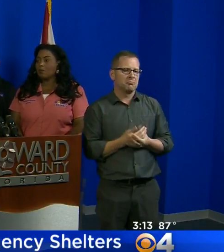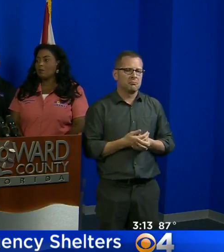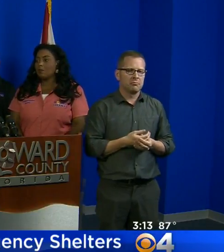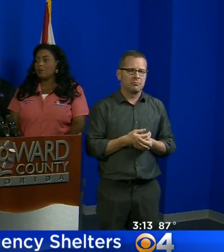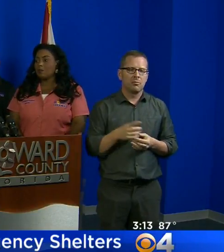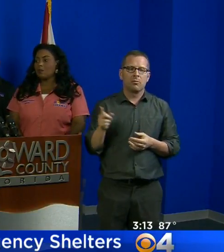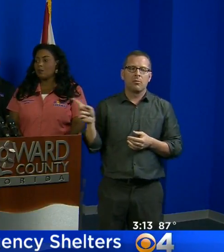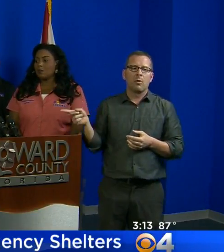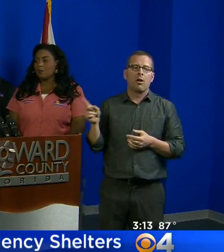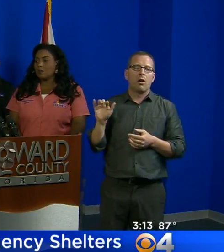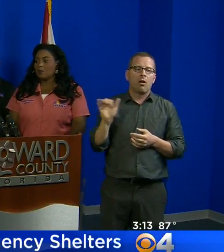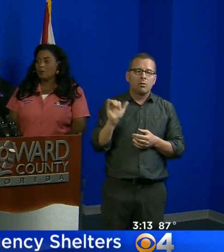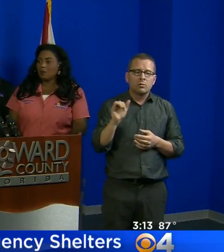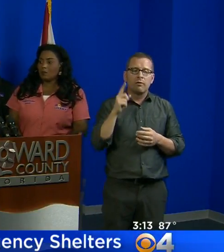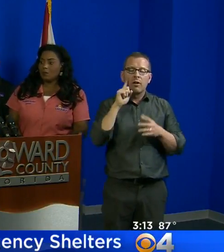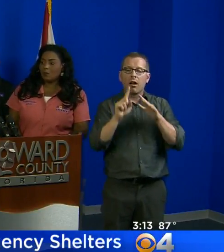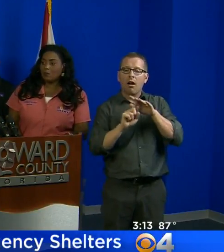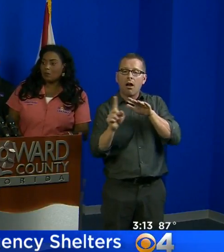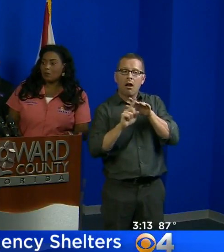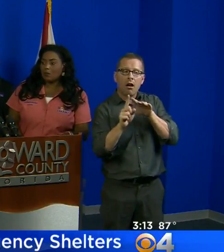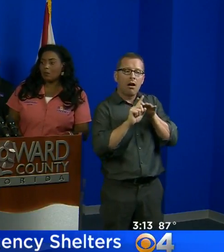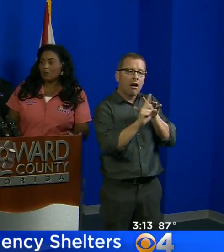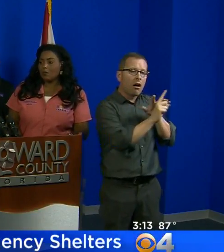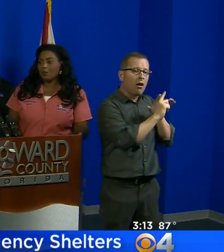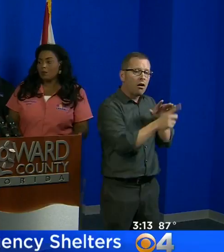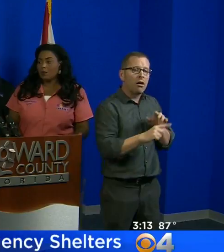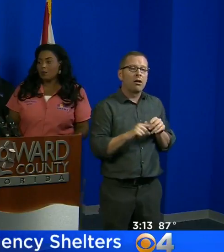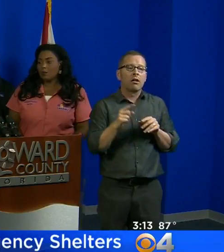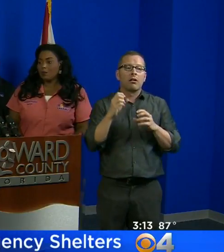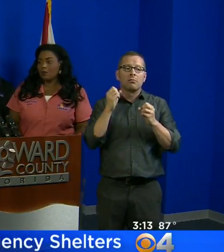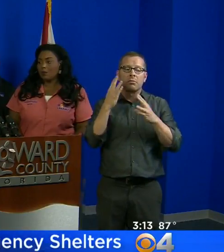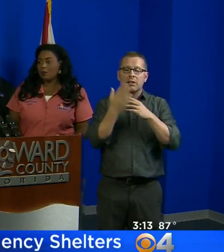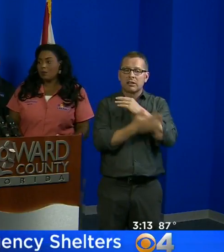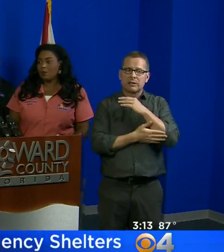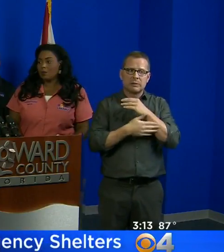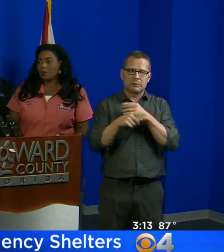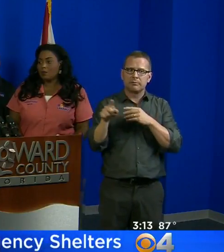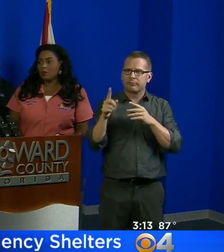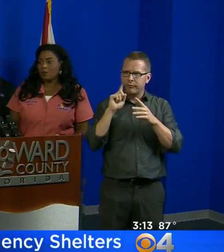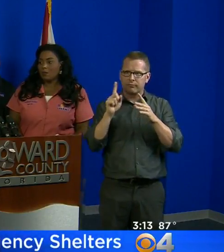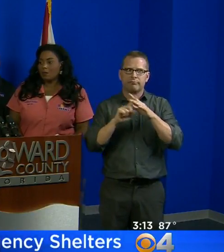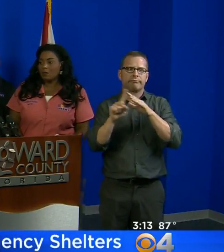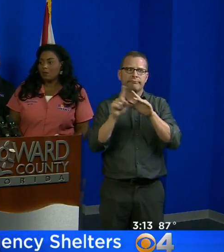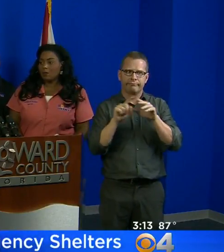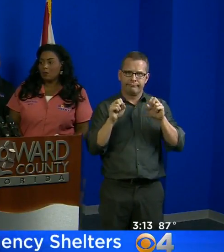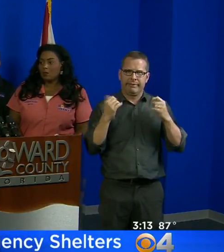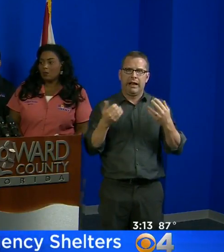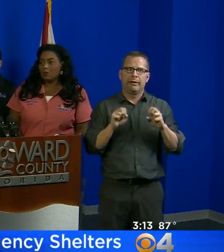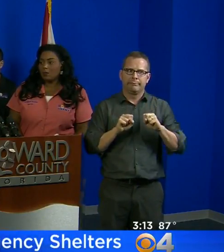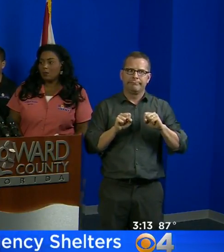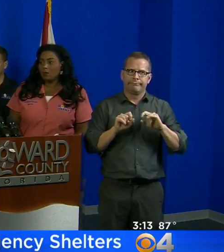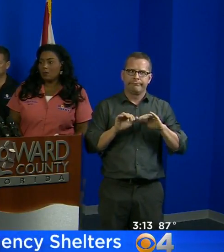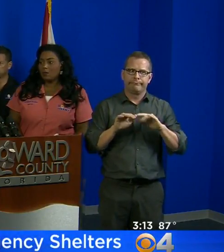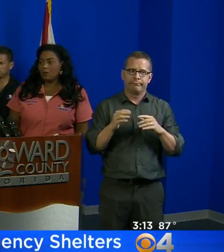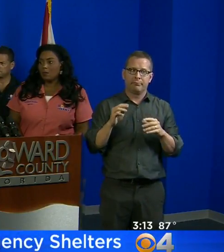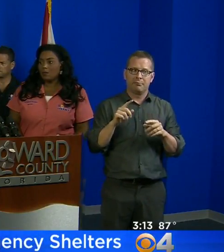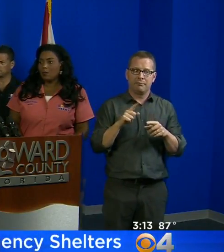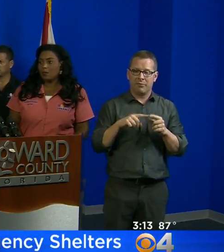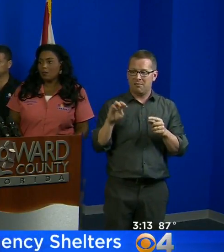numerous counties that are currently evacuating from Monroe County north, so that's another reason that we need to get our